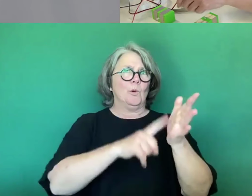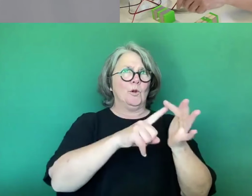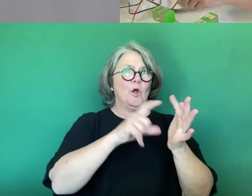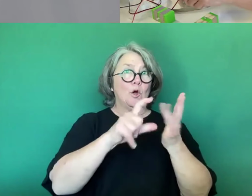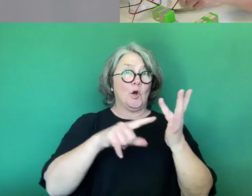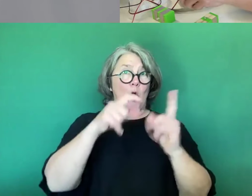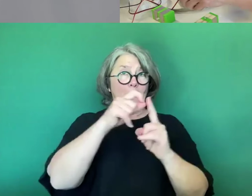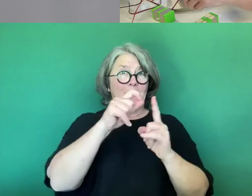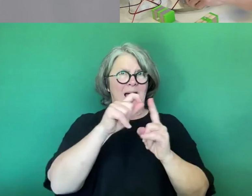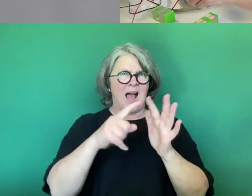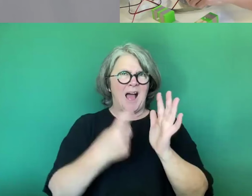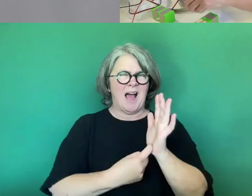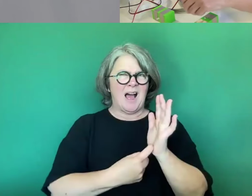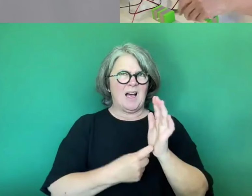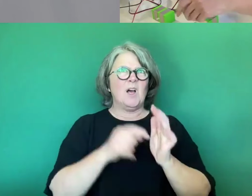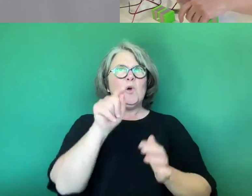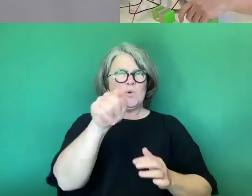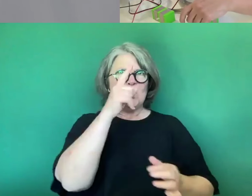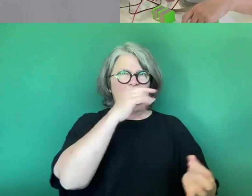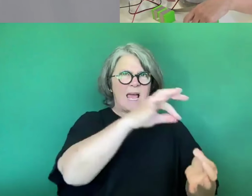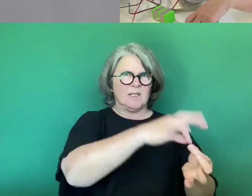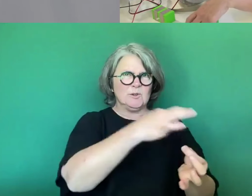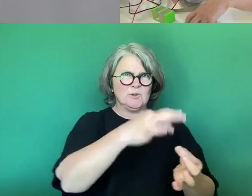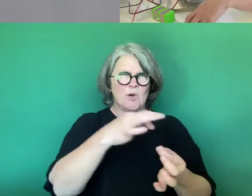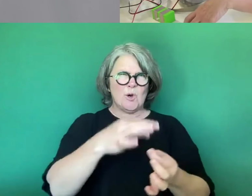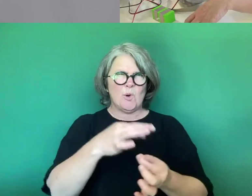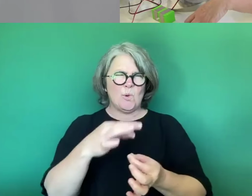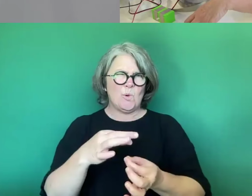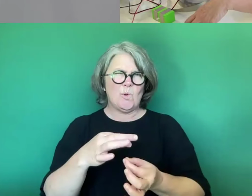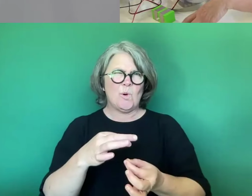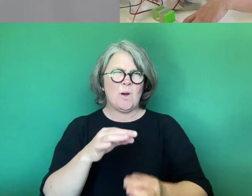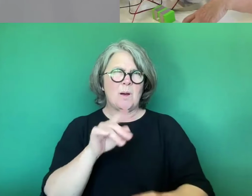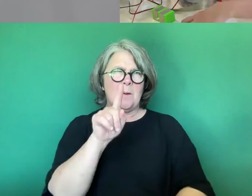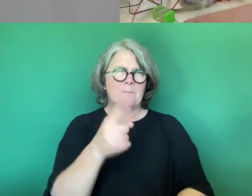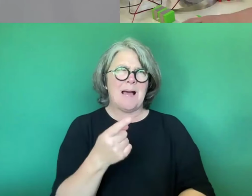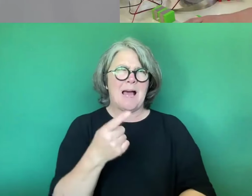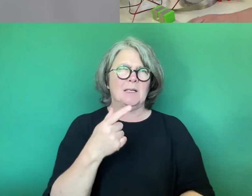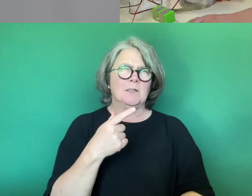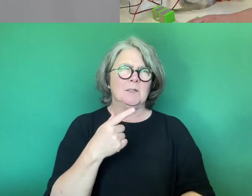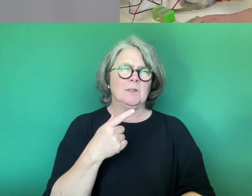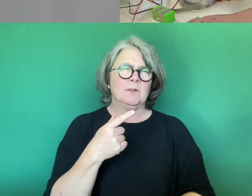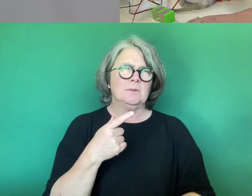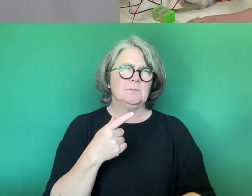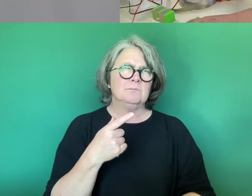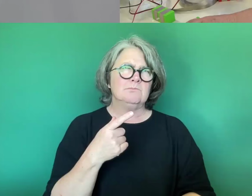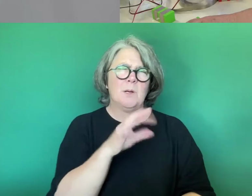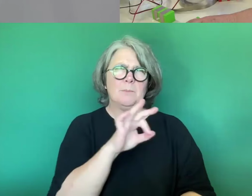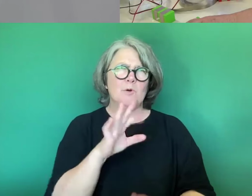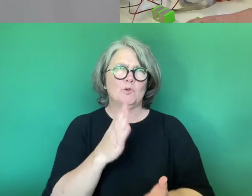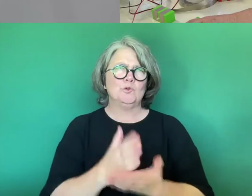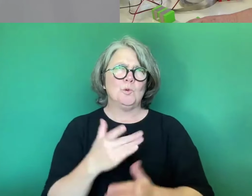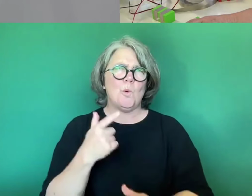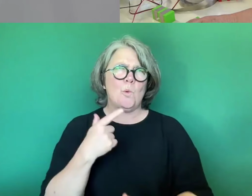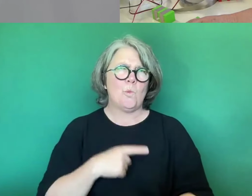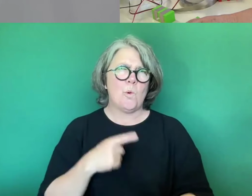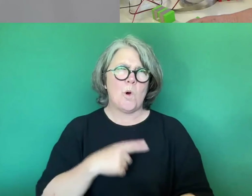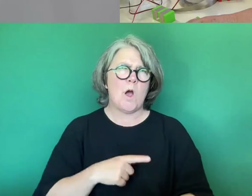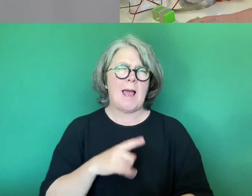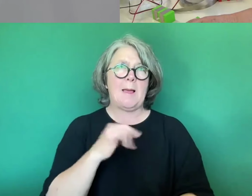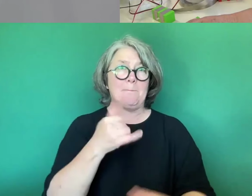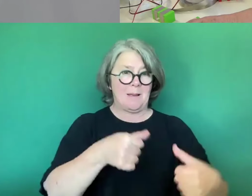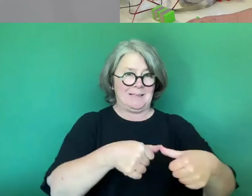I'm not sure why you'd want to sew the conductive tape with conductive thread. You could actually sew the conductive